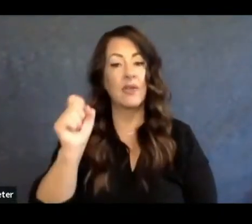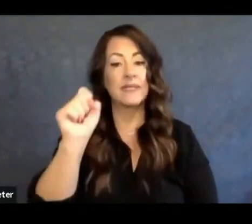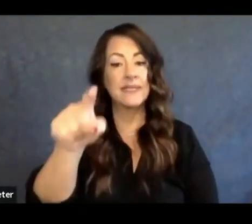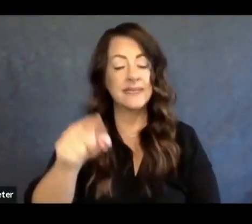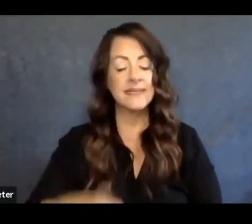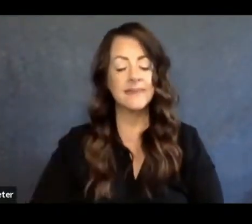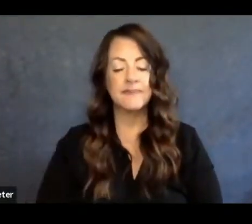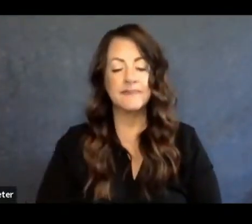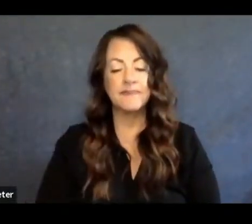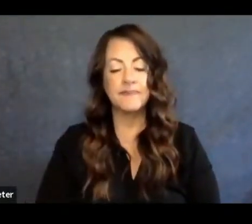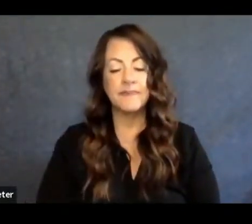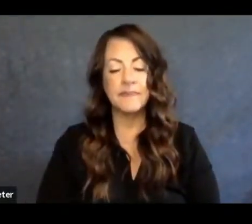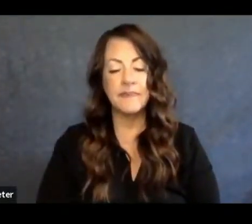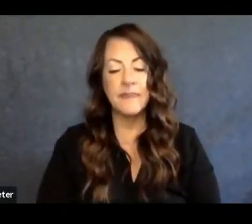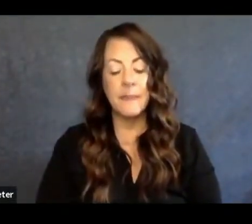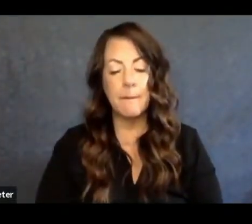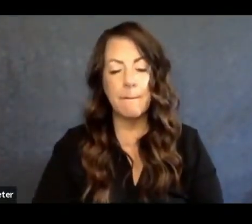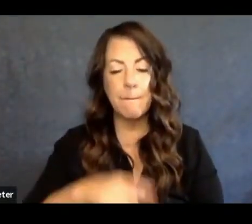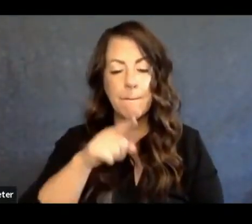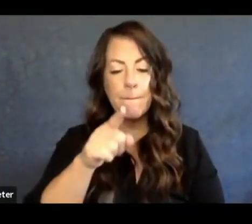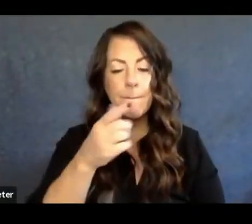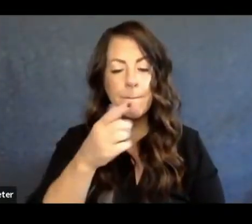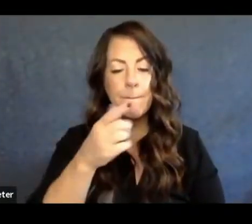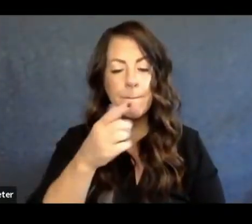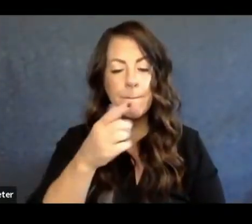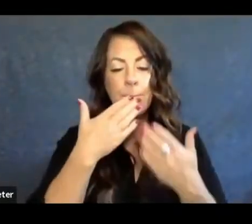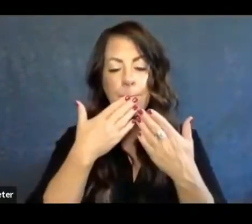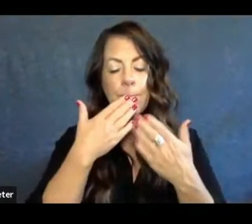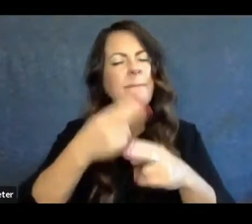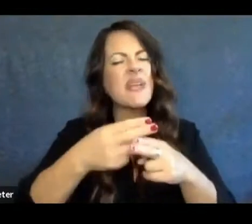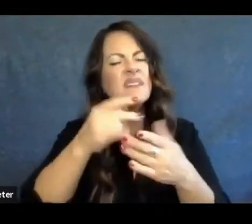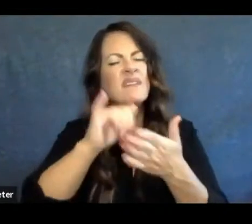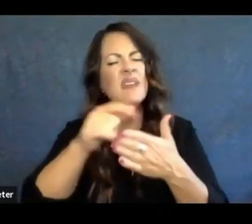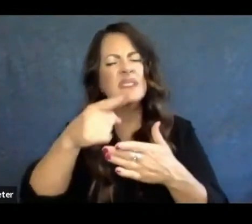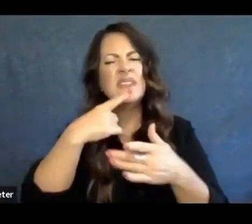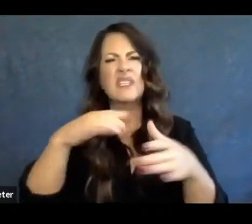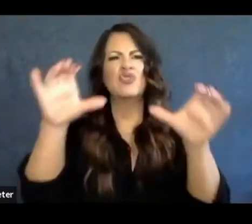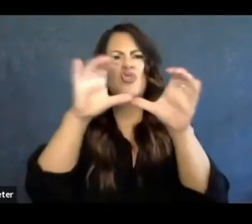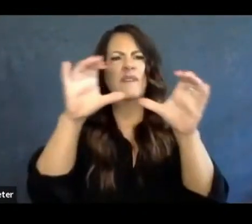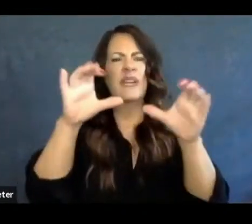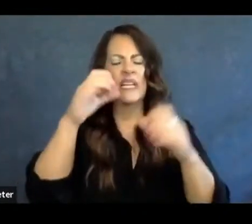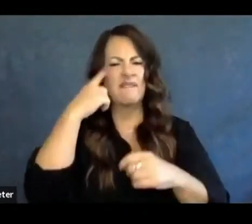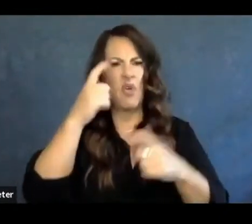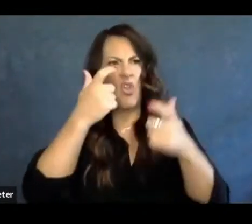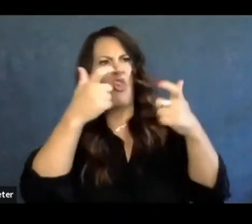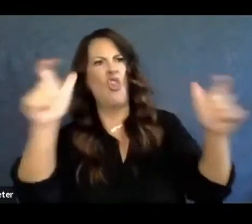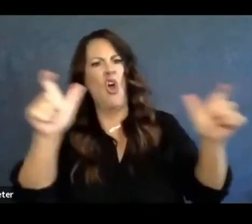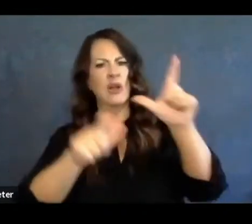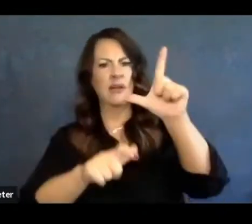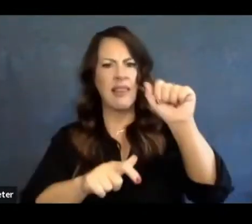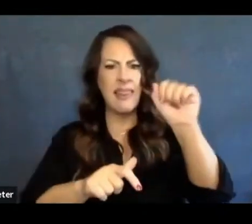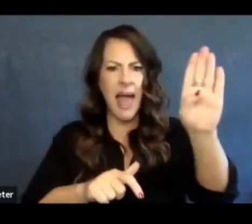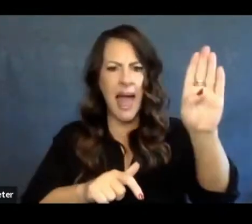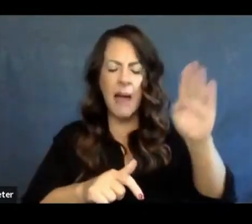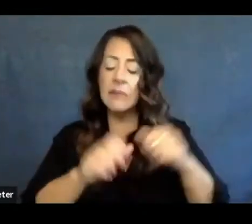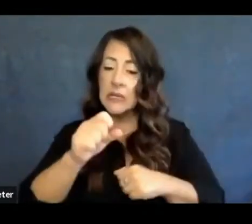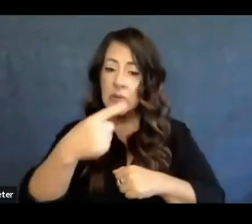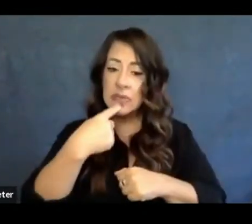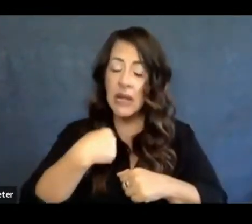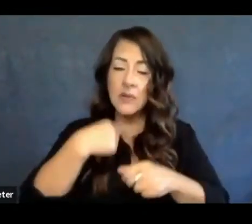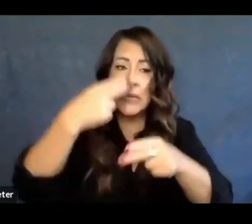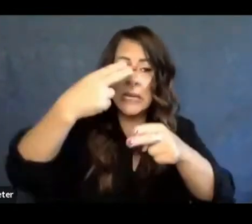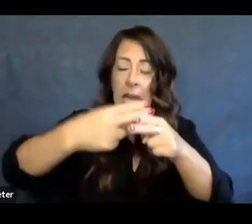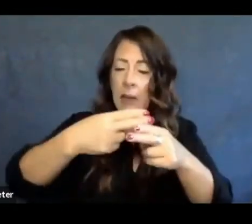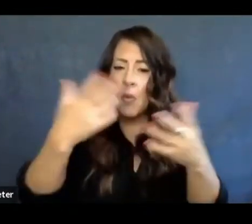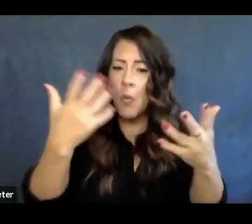Hi, thank you. You mentioned a certification issue with a large commercial lab. Can you specify which lab that is